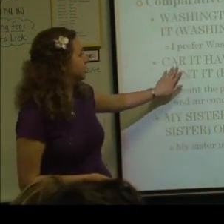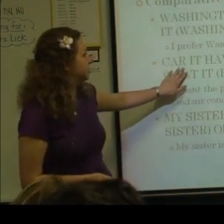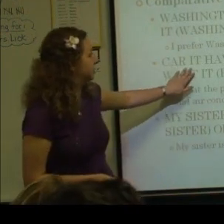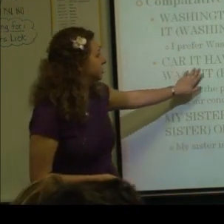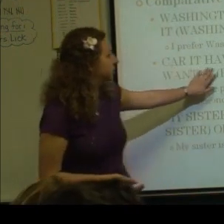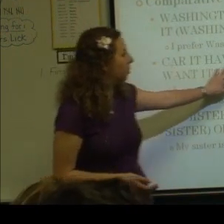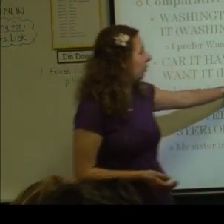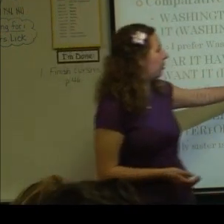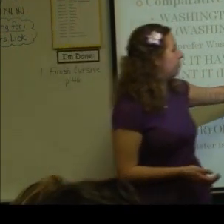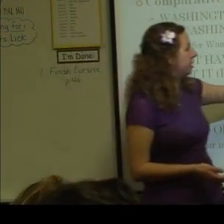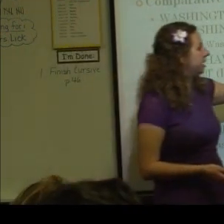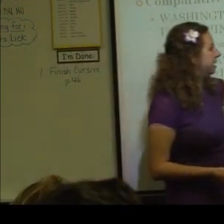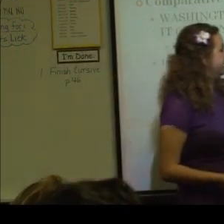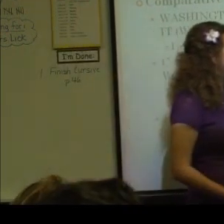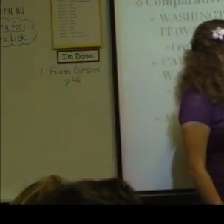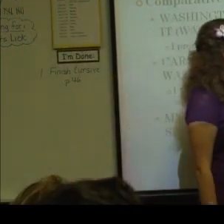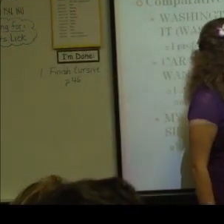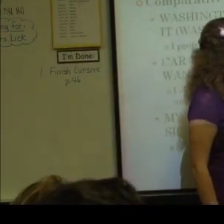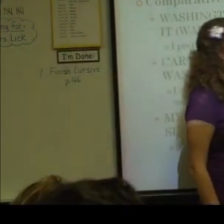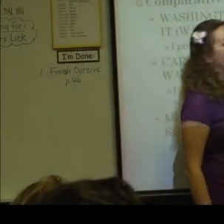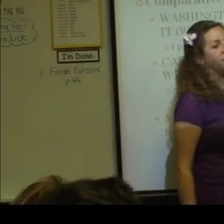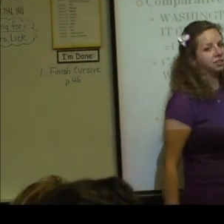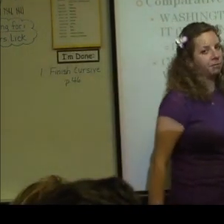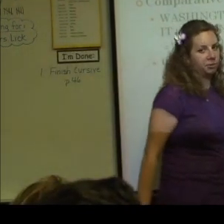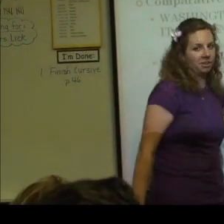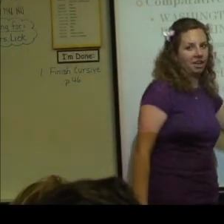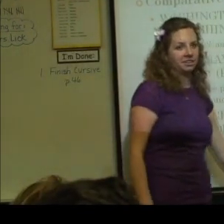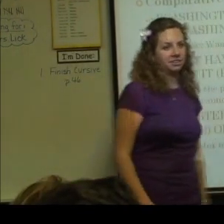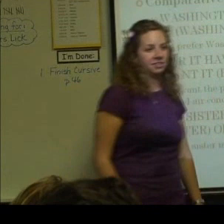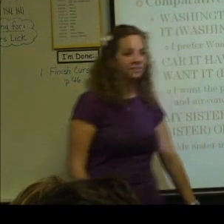So this whole part here is all topicalized.